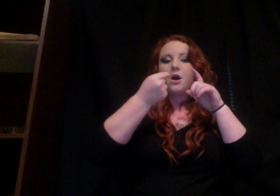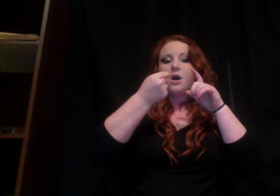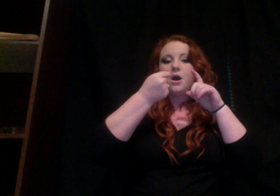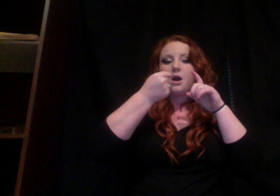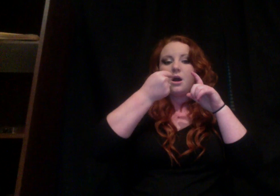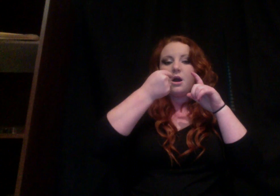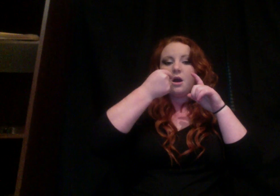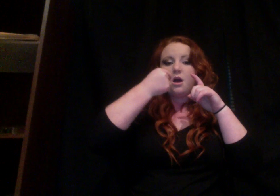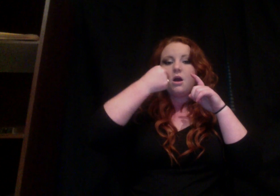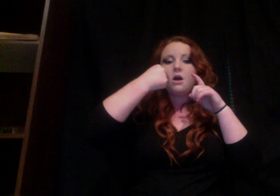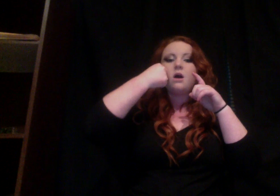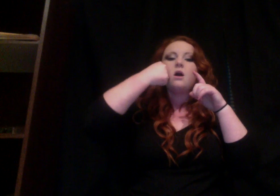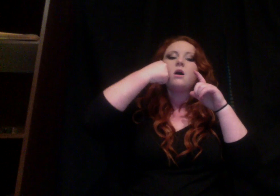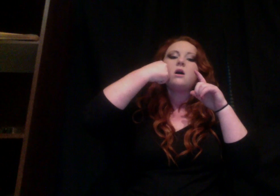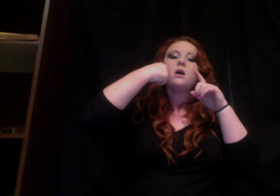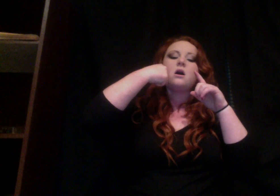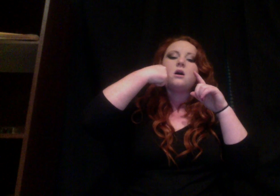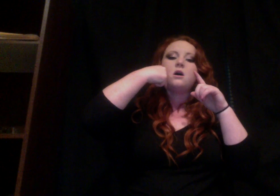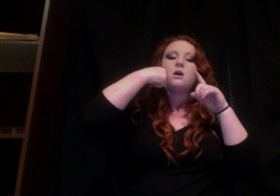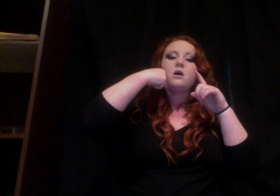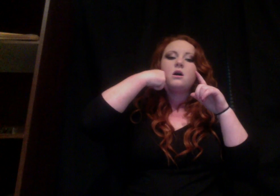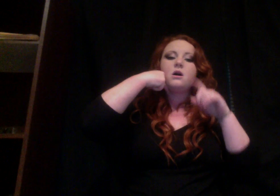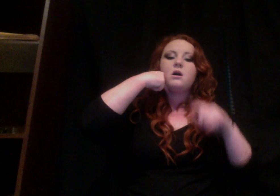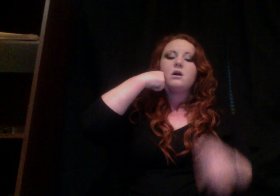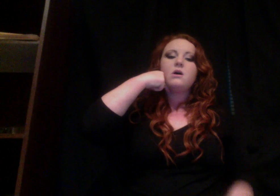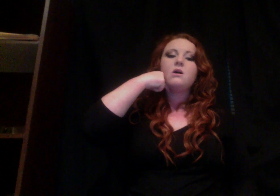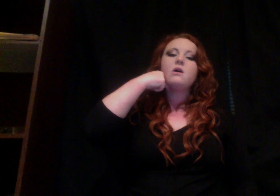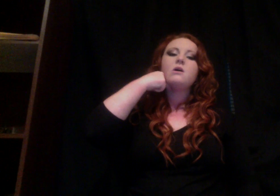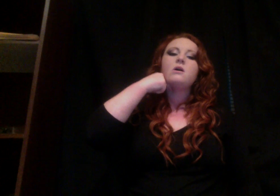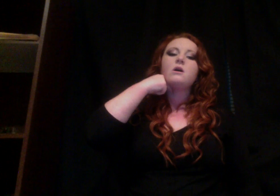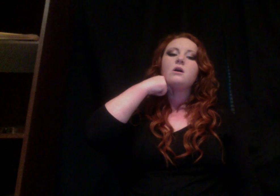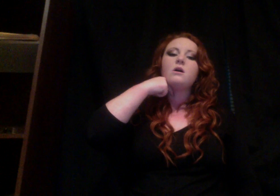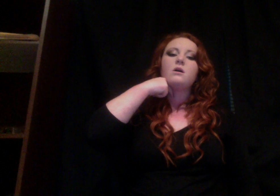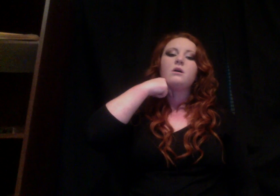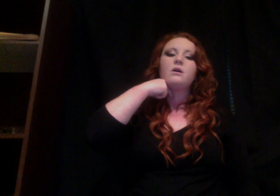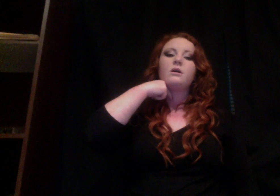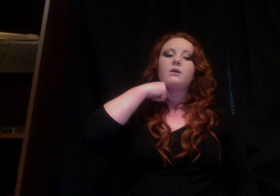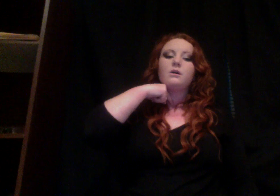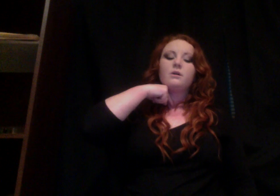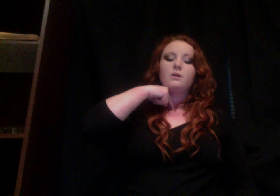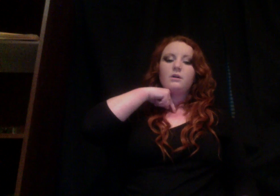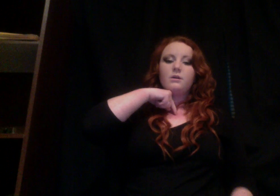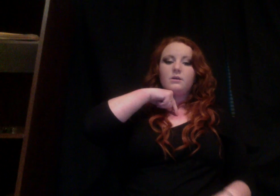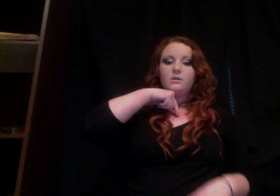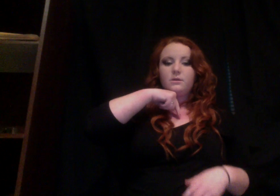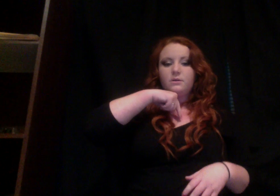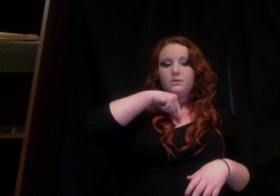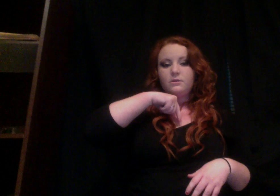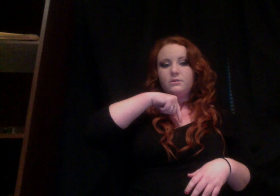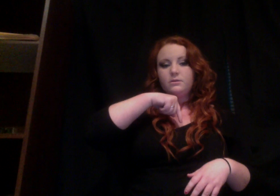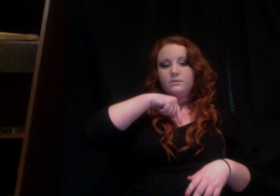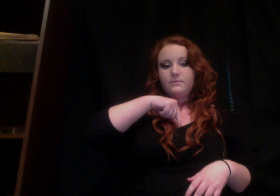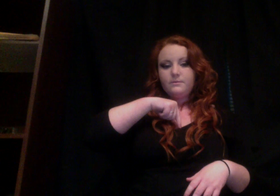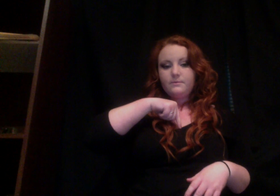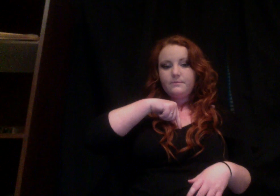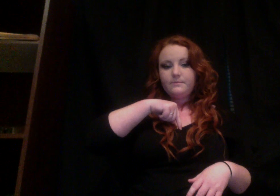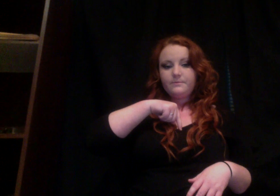across the back of your tongue, and he will insert it down all the way down your